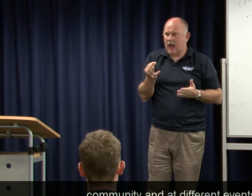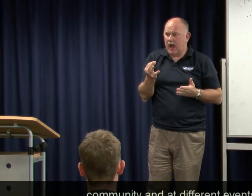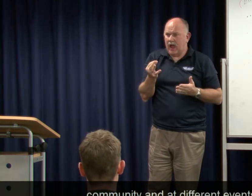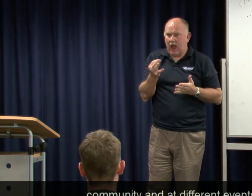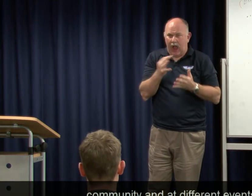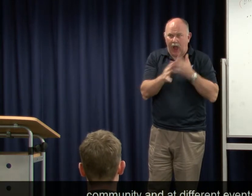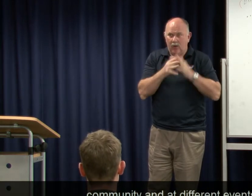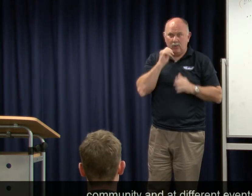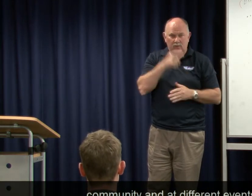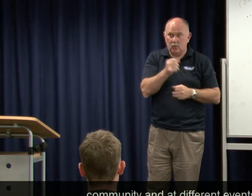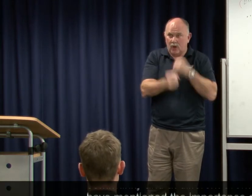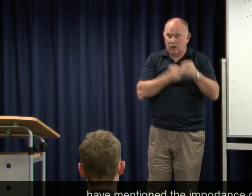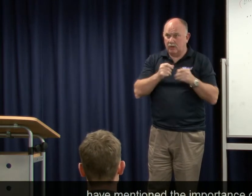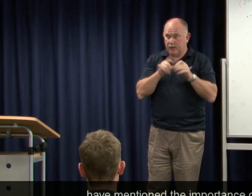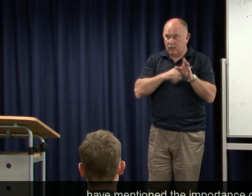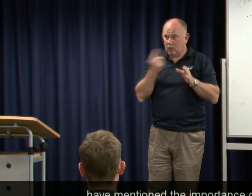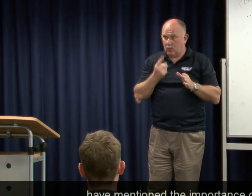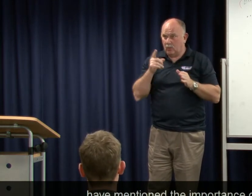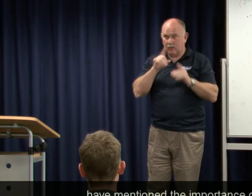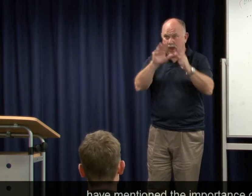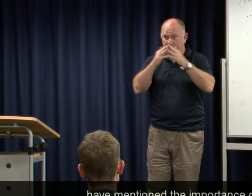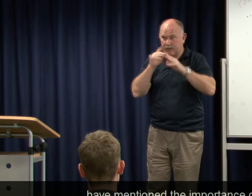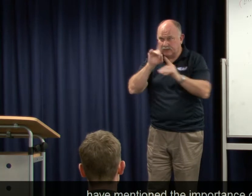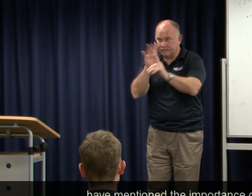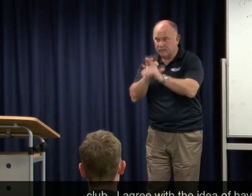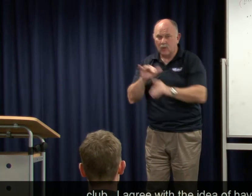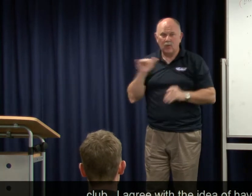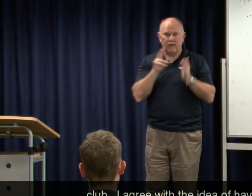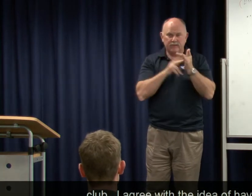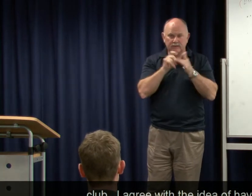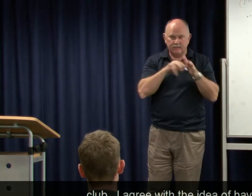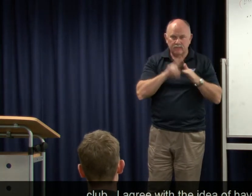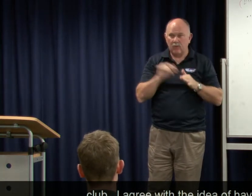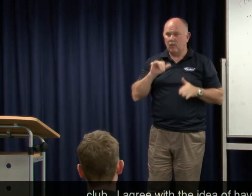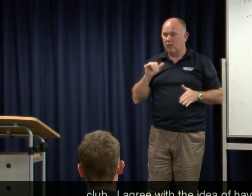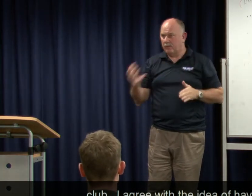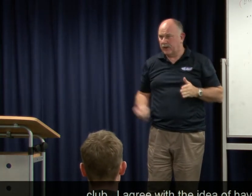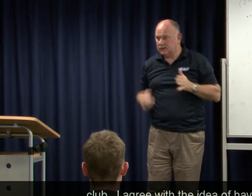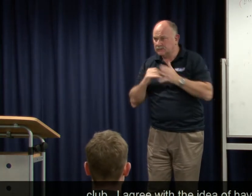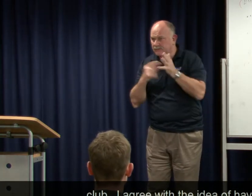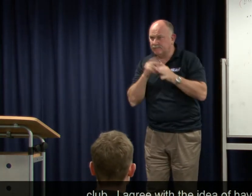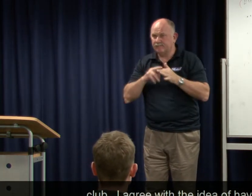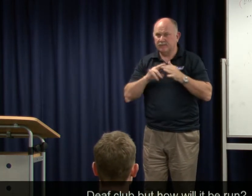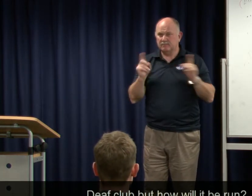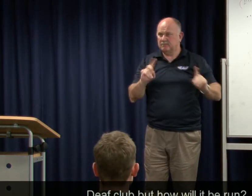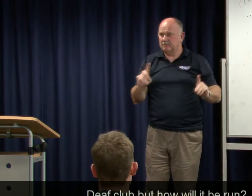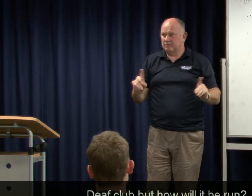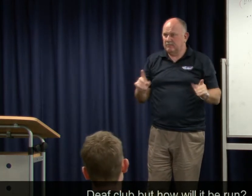I agree with the idea of having a deaf club, but how will it be run? Will it be run by the community itself or run by Vicdeaf? Will it be paid